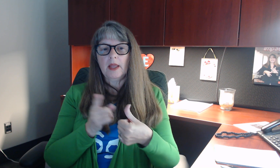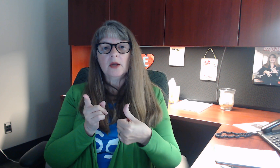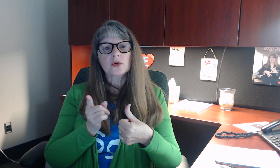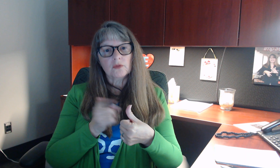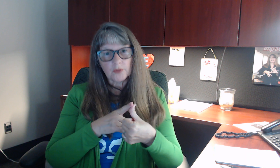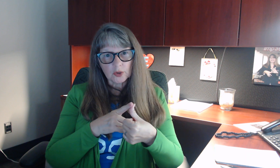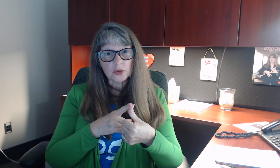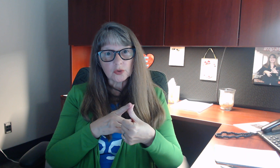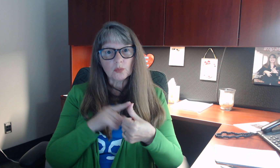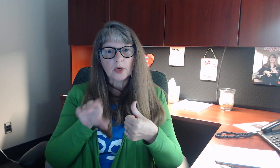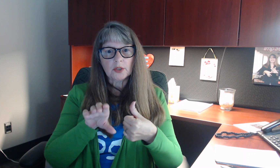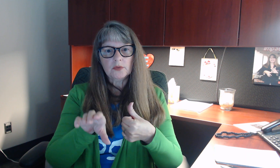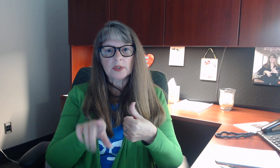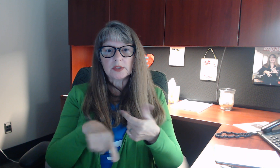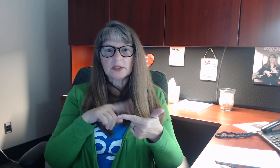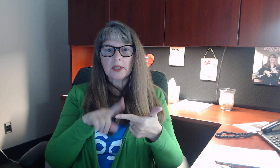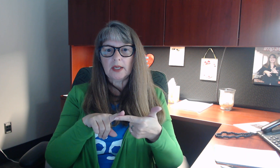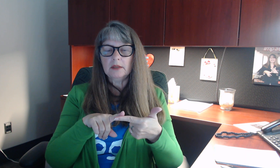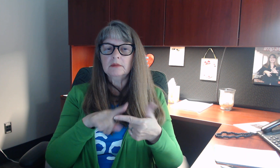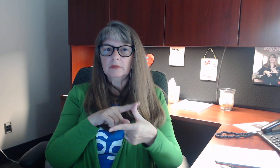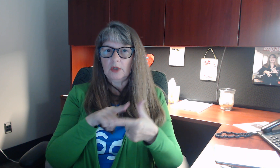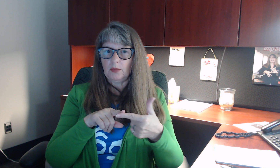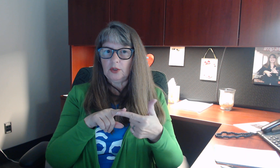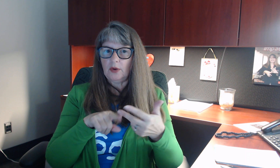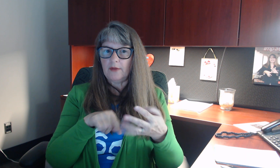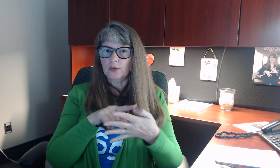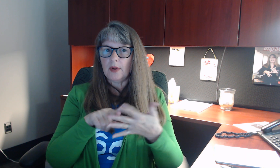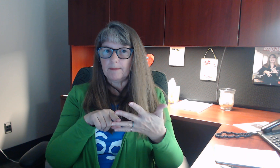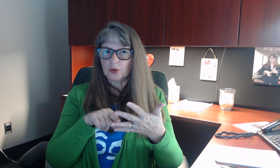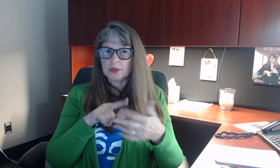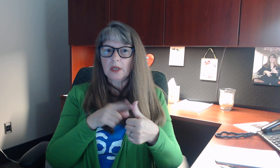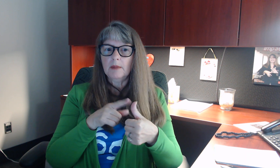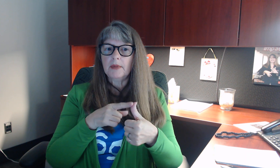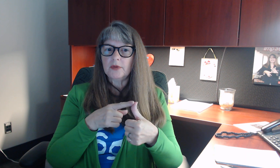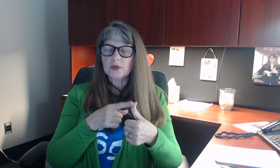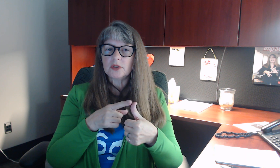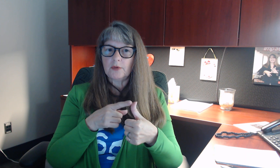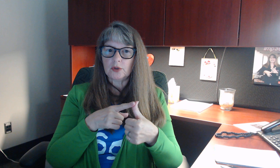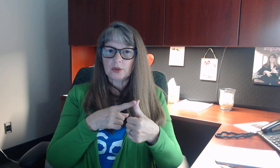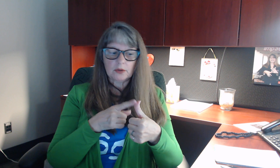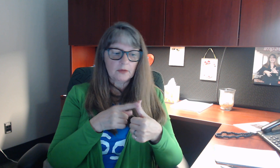So first, we're going to do this. Second, and you have your numbers, but this is first.